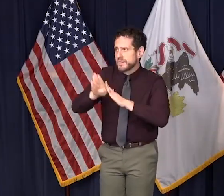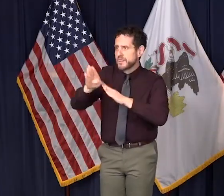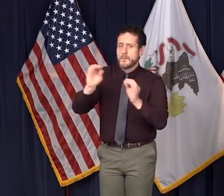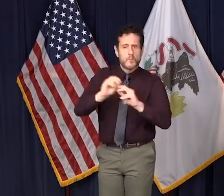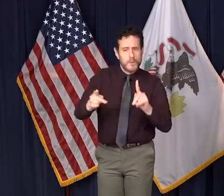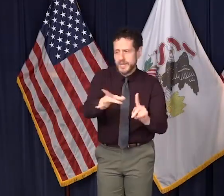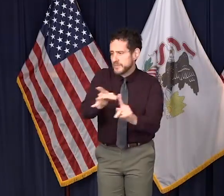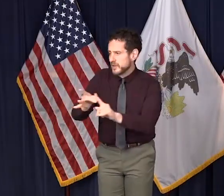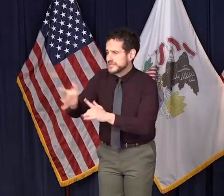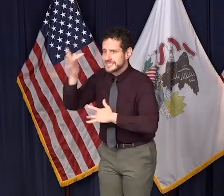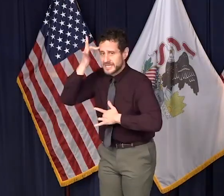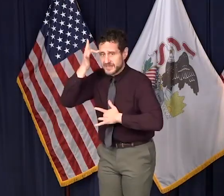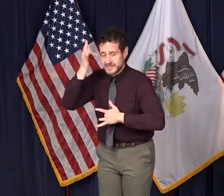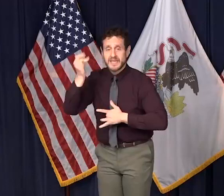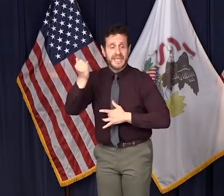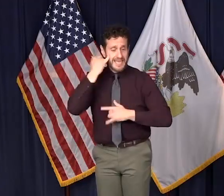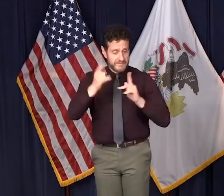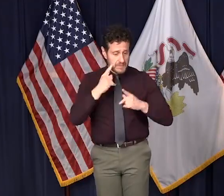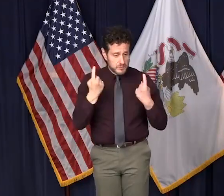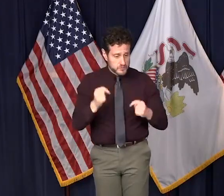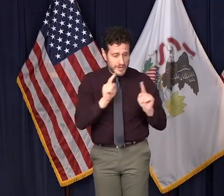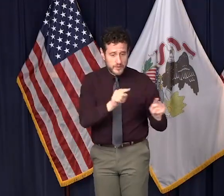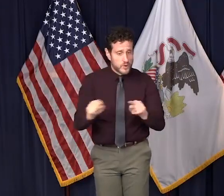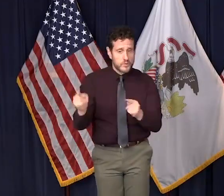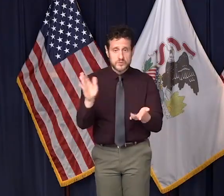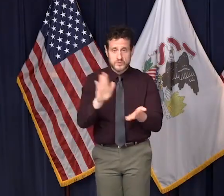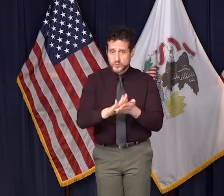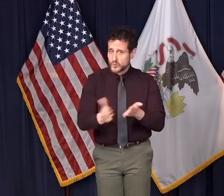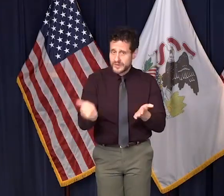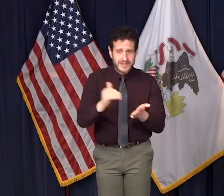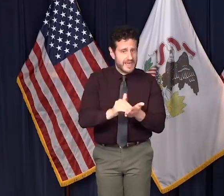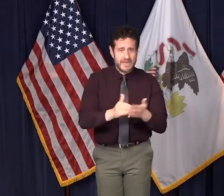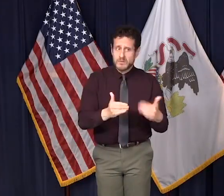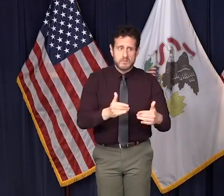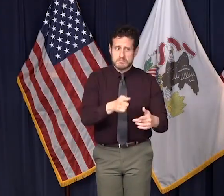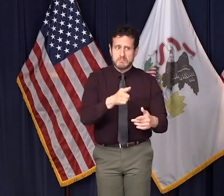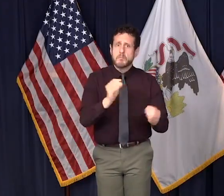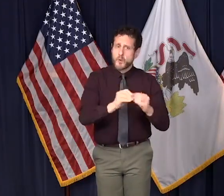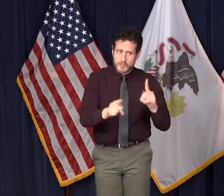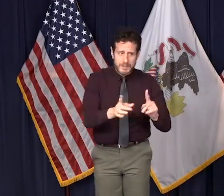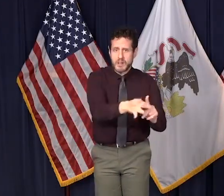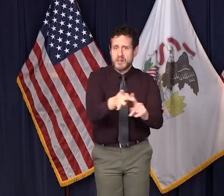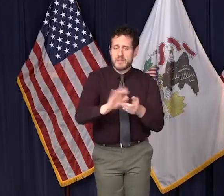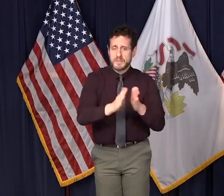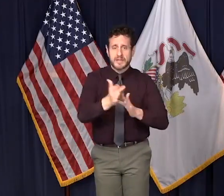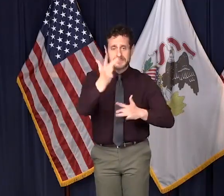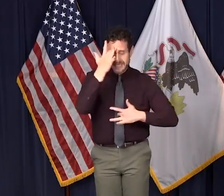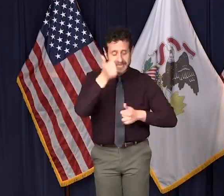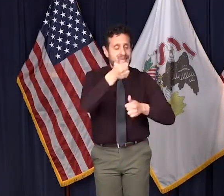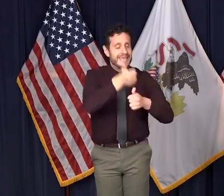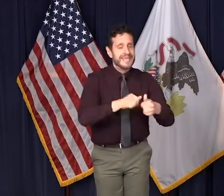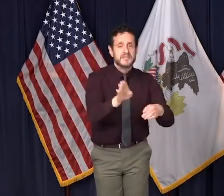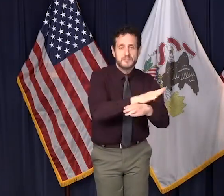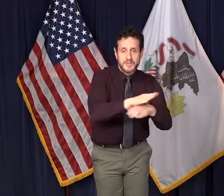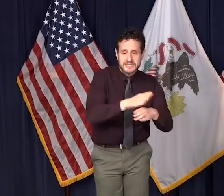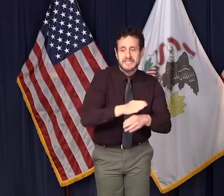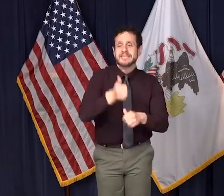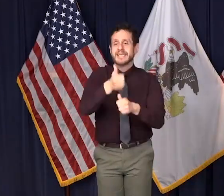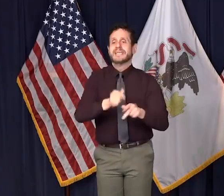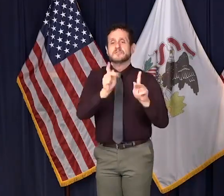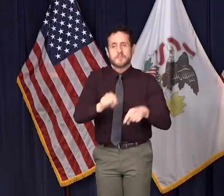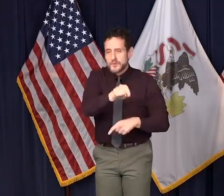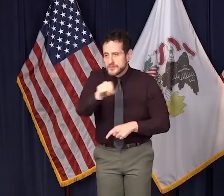to go back to school. It's up to every individual, each business, every community to uphold these very